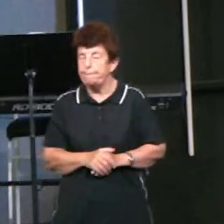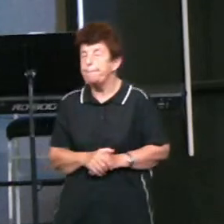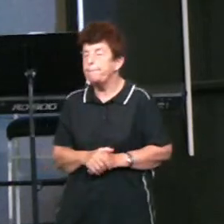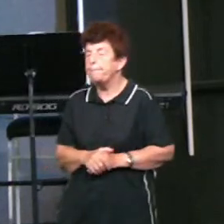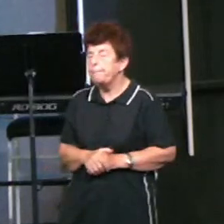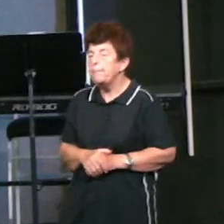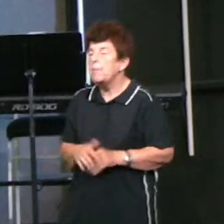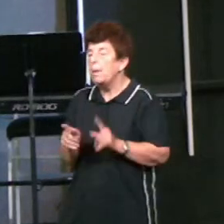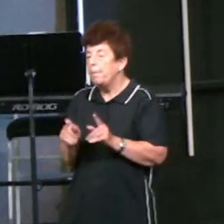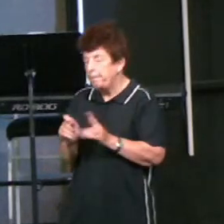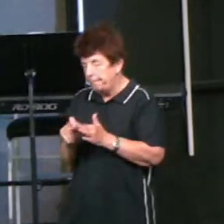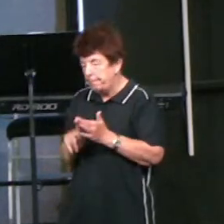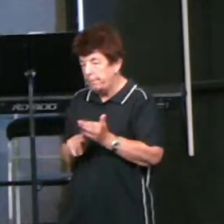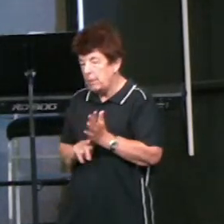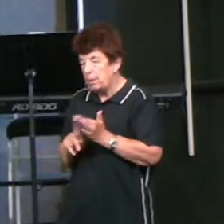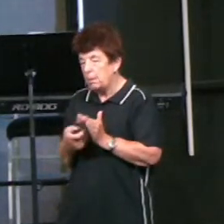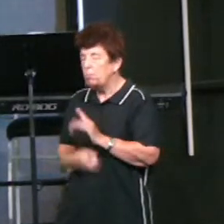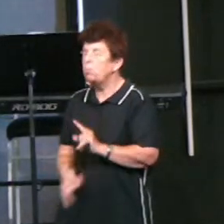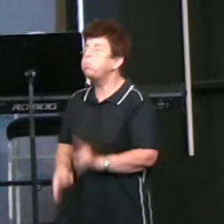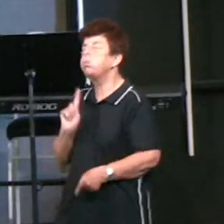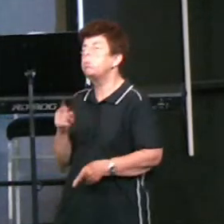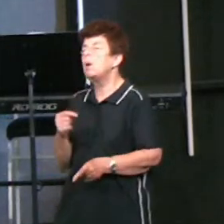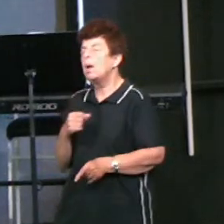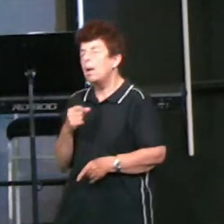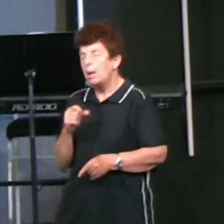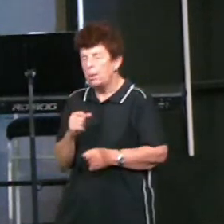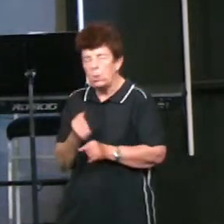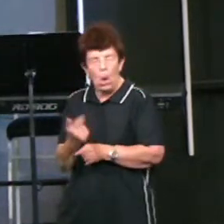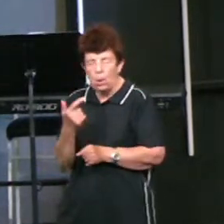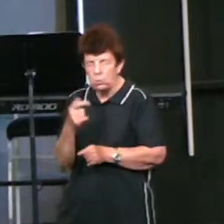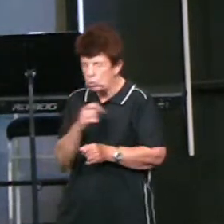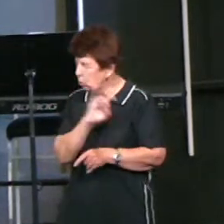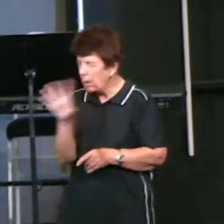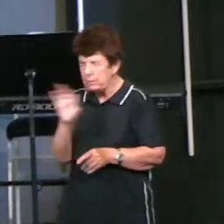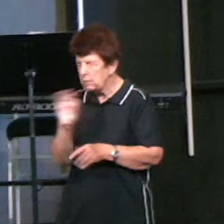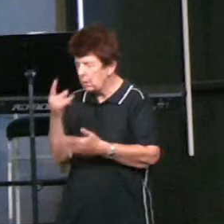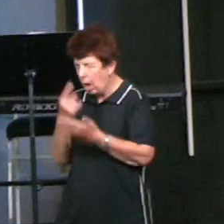Peter's understood that Christ didn't just die